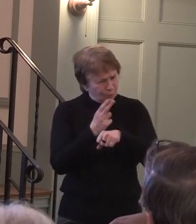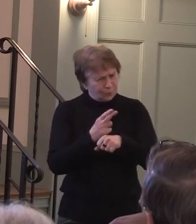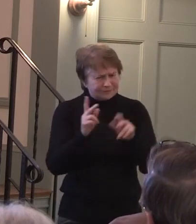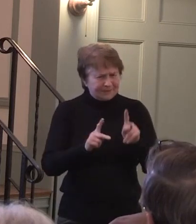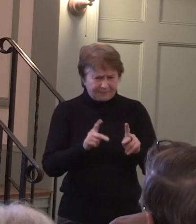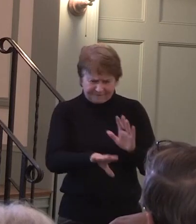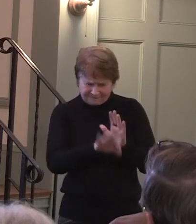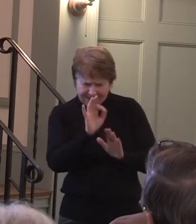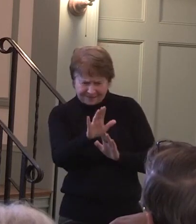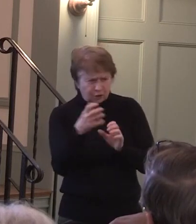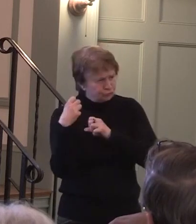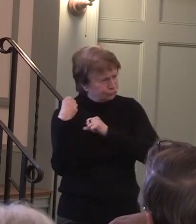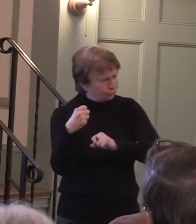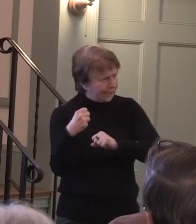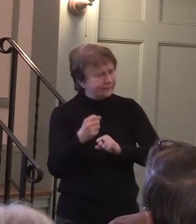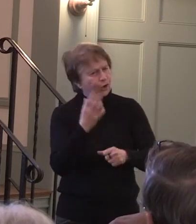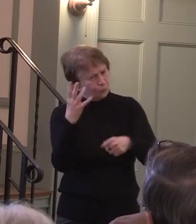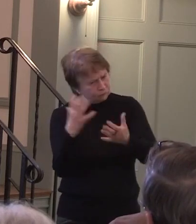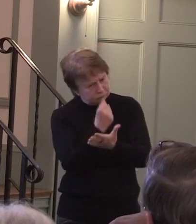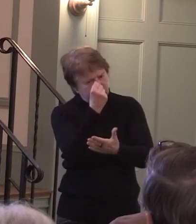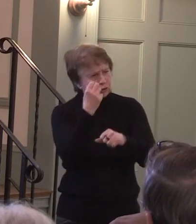strength.